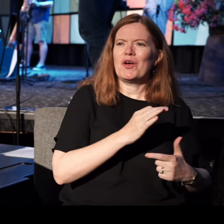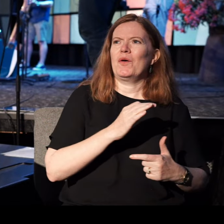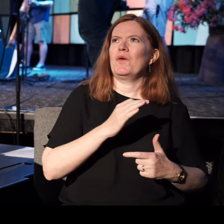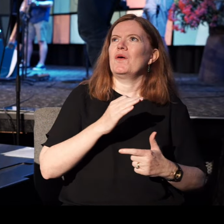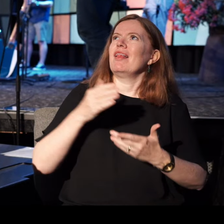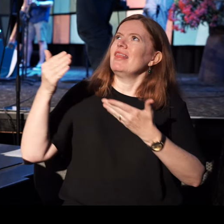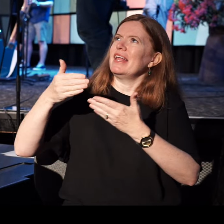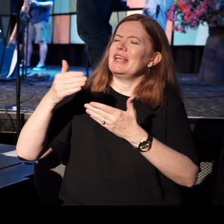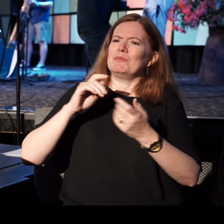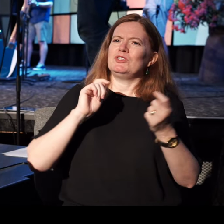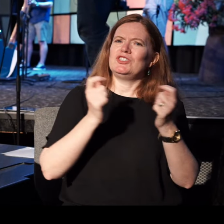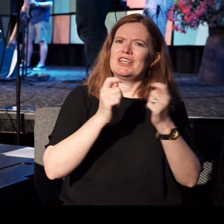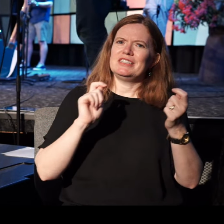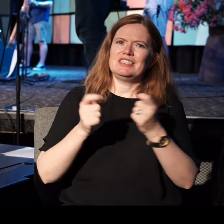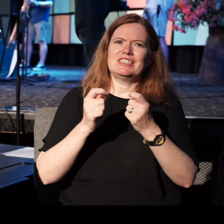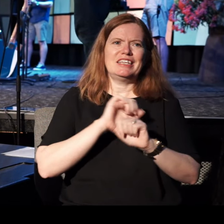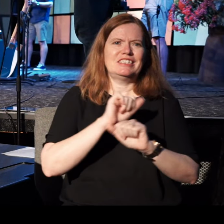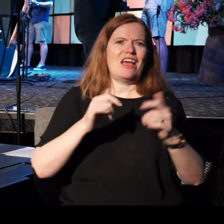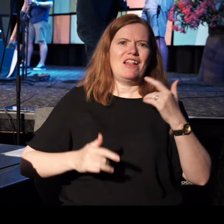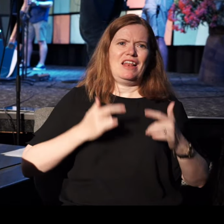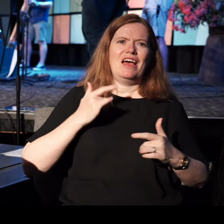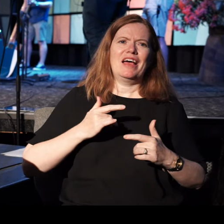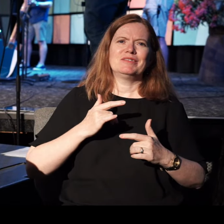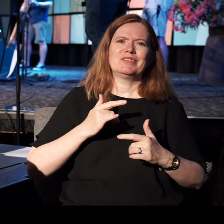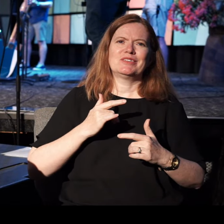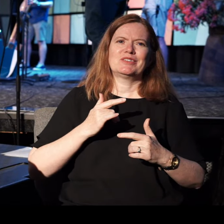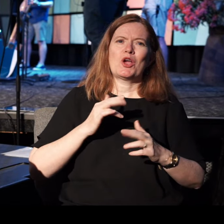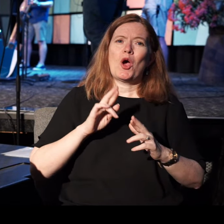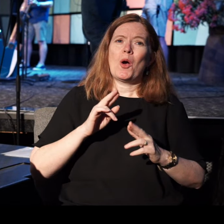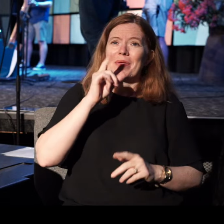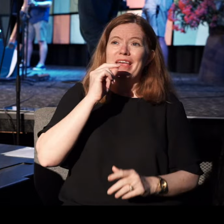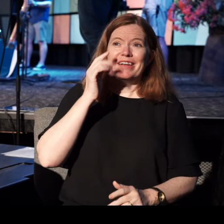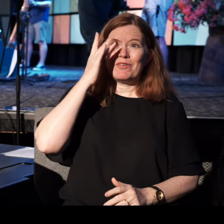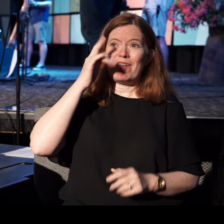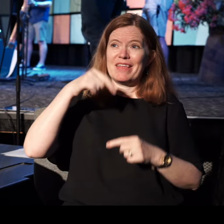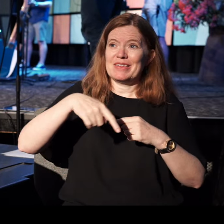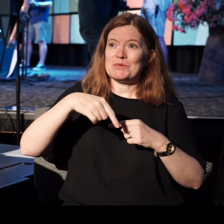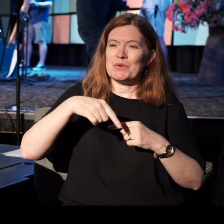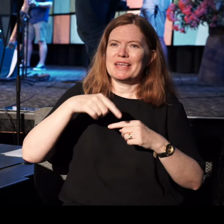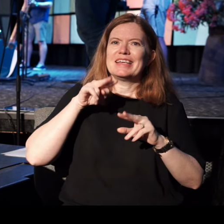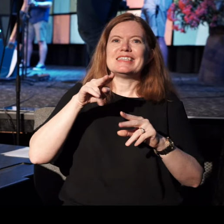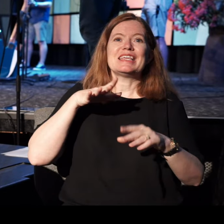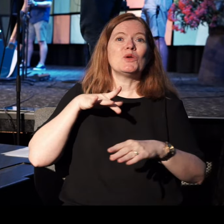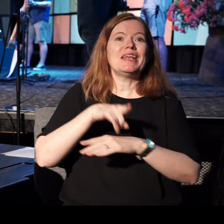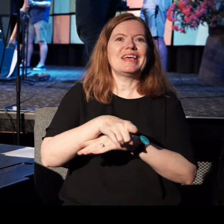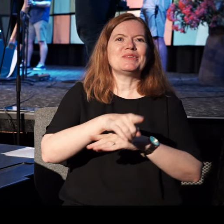every aspect of our life. So hopefully we can reflect on that this week, and we'll see you all next week.